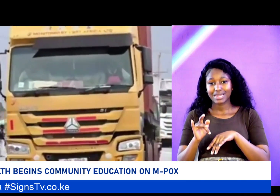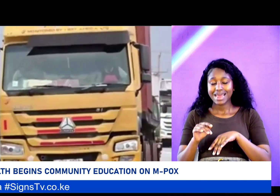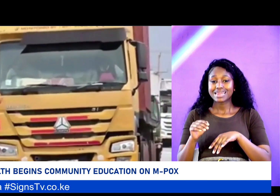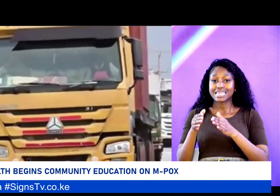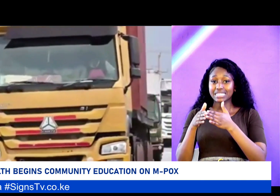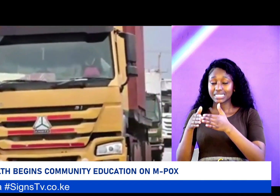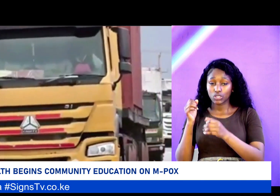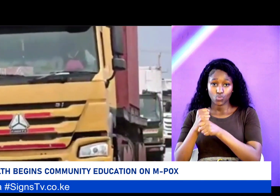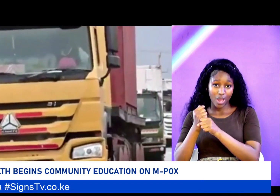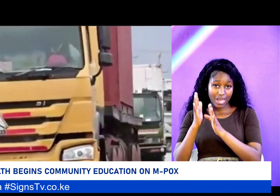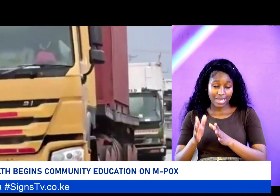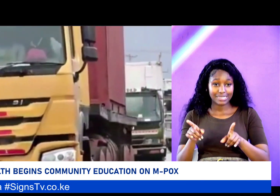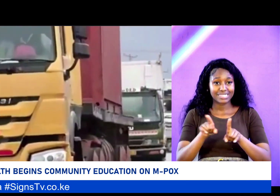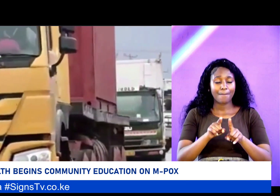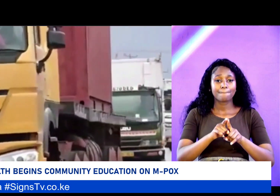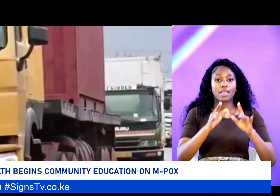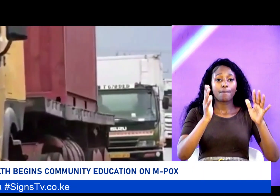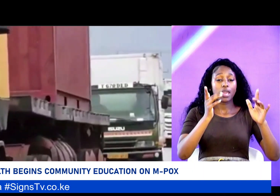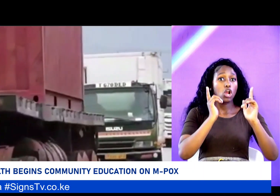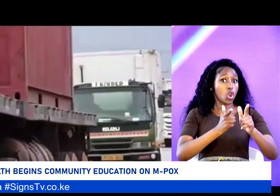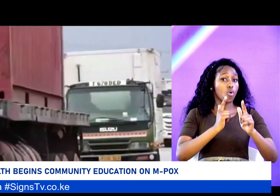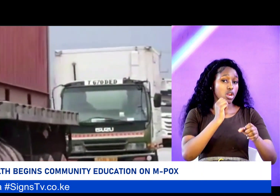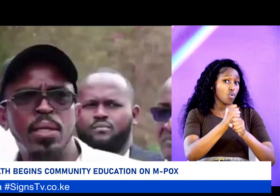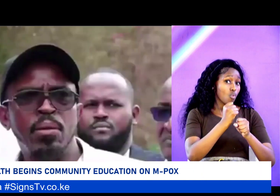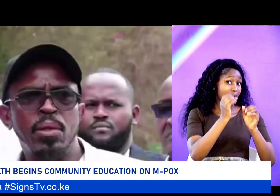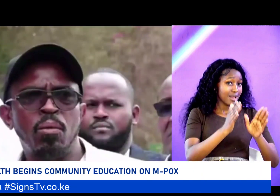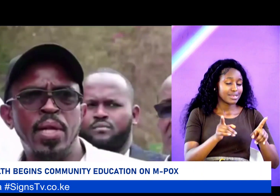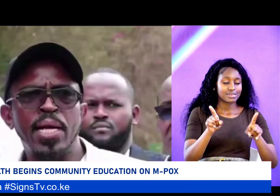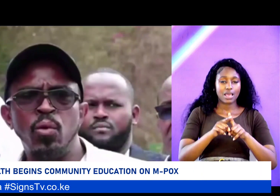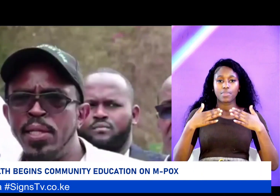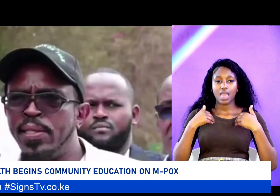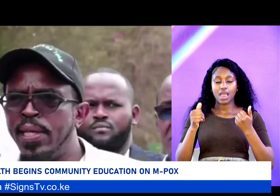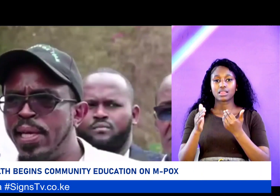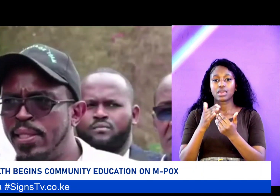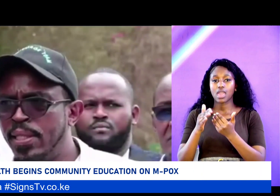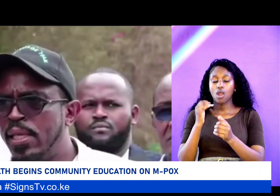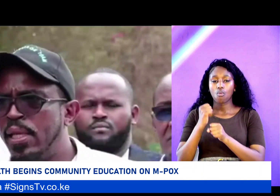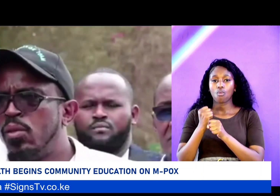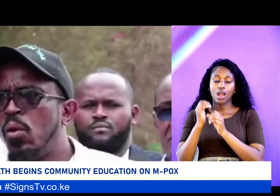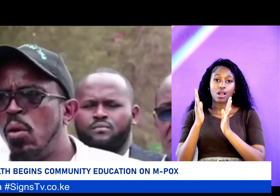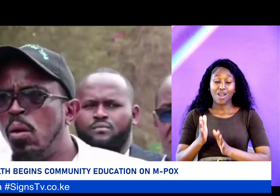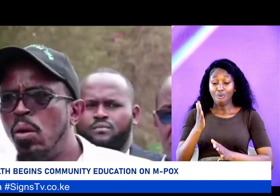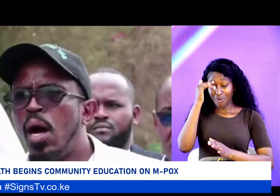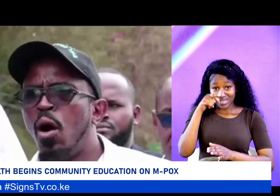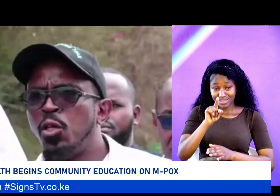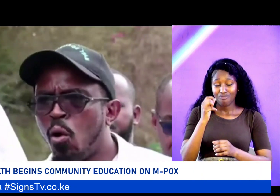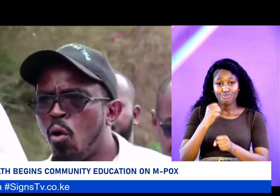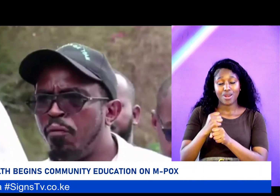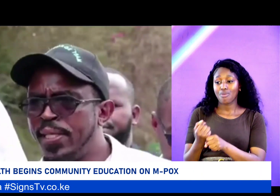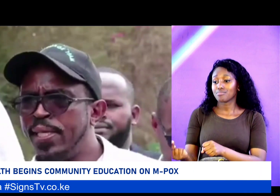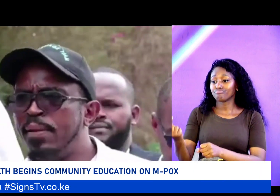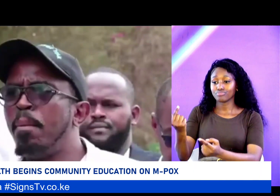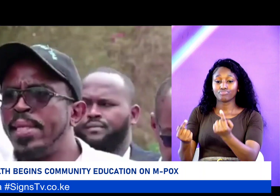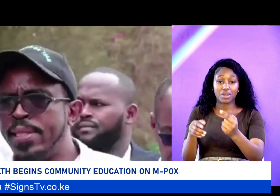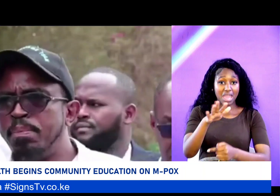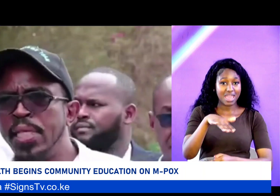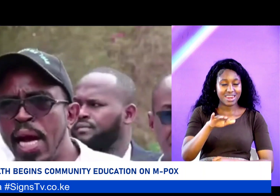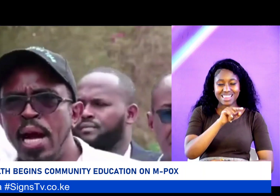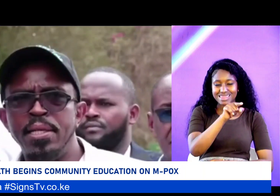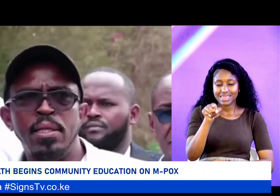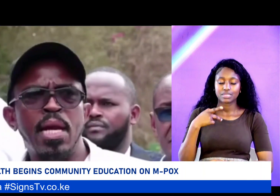sex workers na pia health care workers to some extent kwa sababu of the isolation centers. So hao ndio